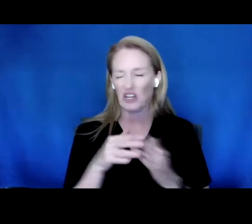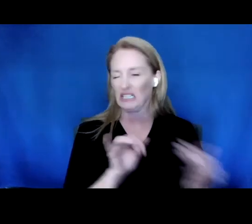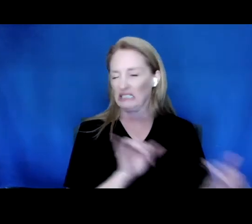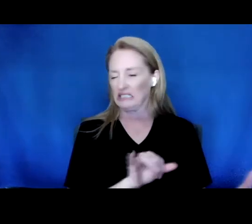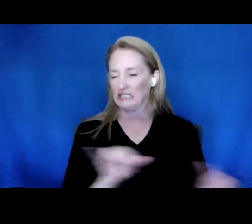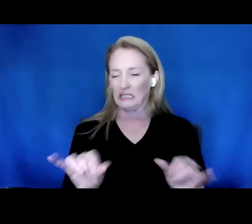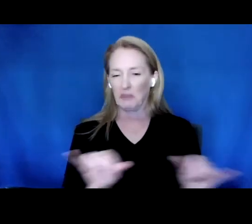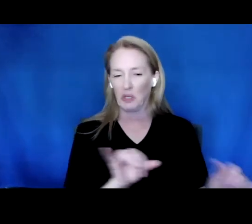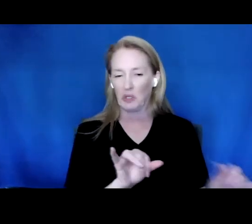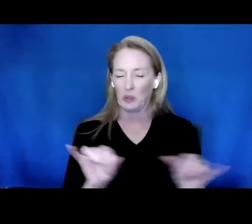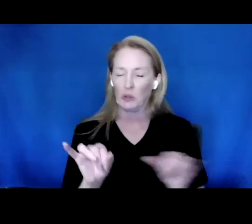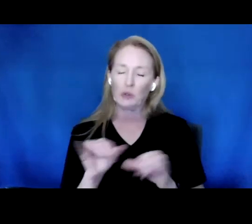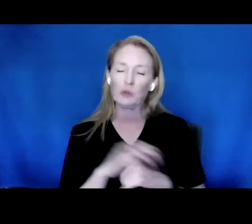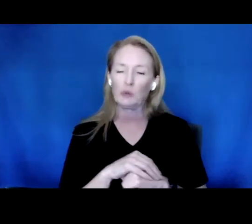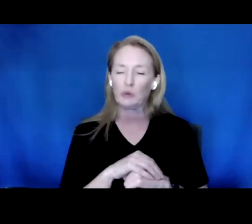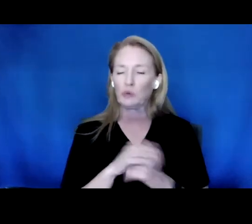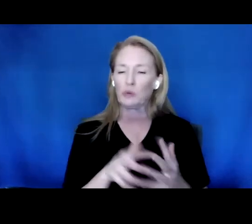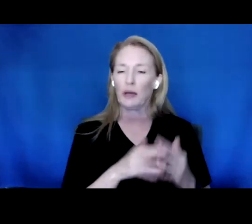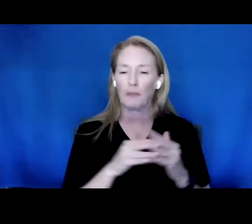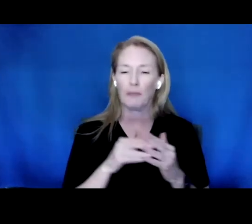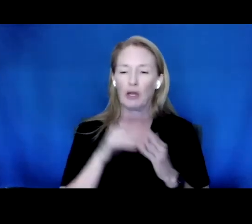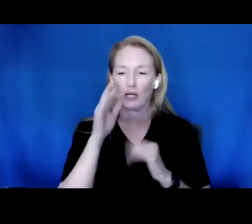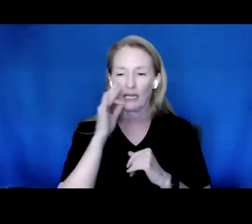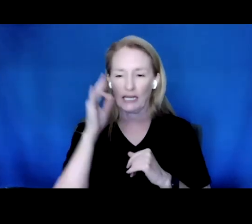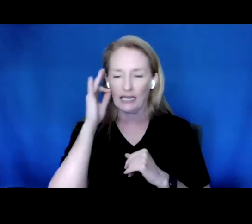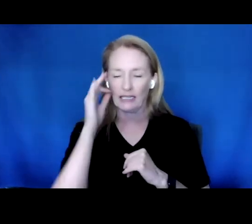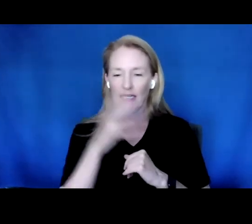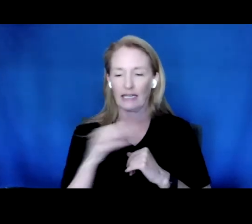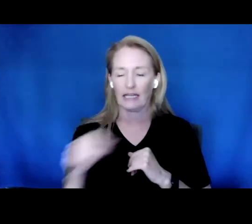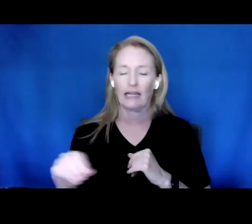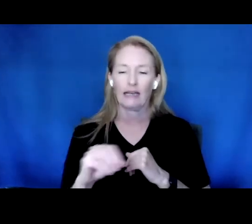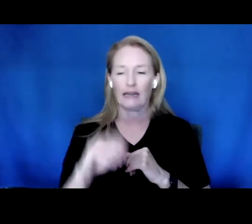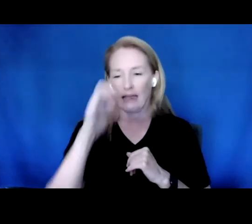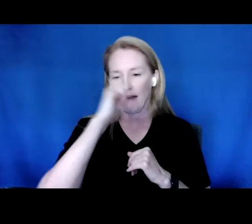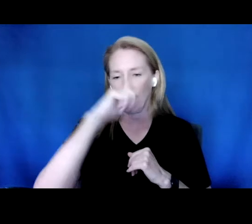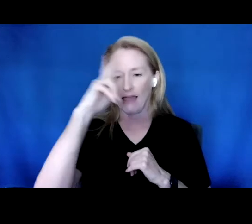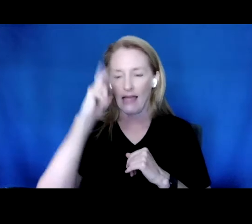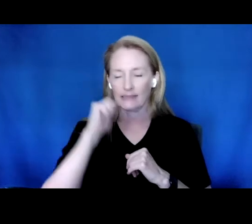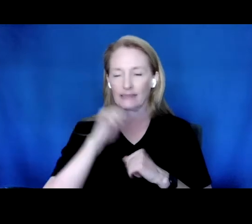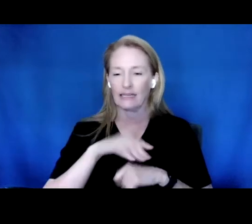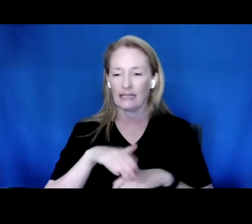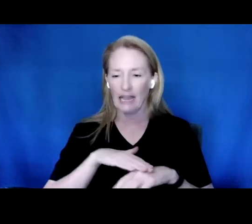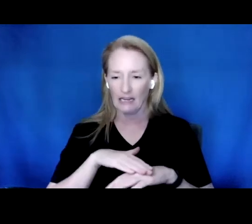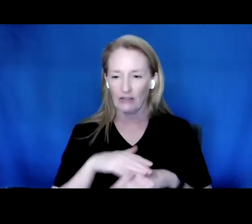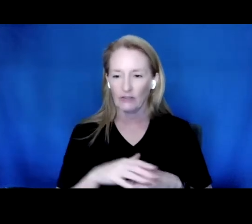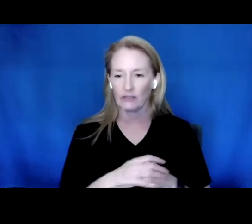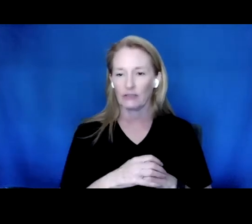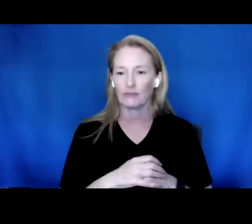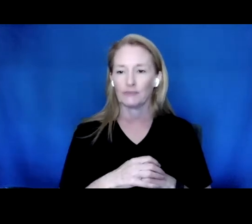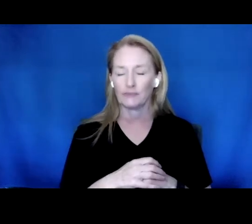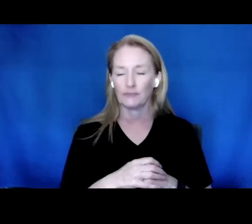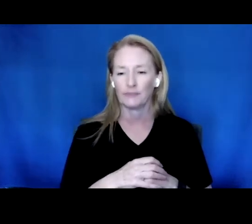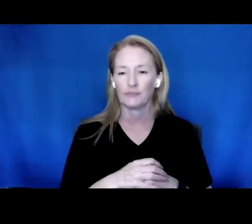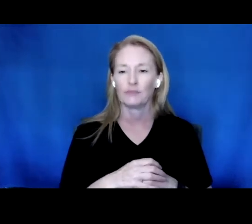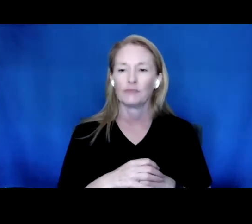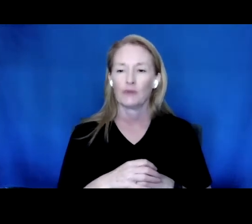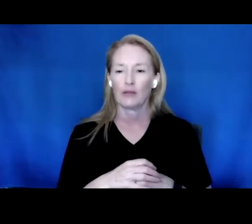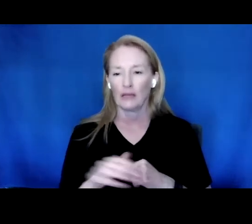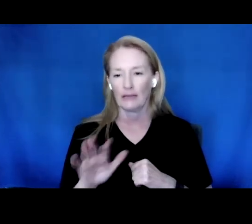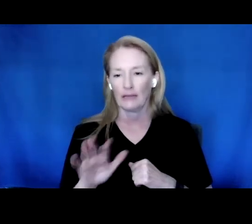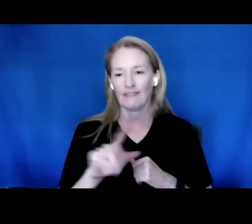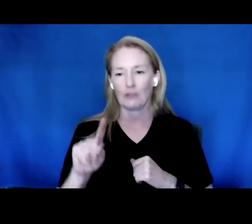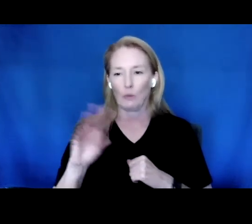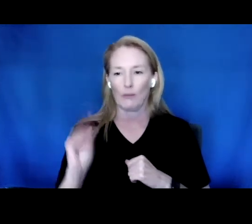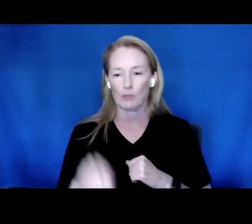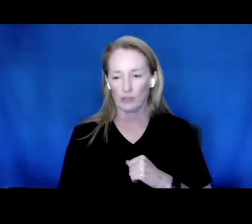Natives, where they also had an excess mortality rate of 6 per 1,000 live births and fetal deaths.